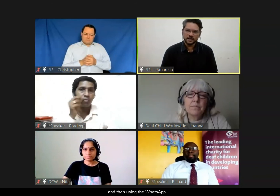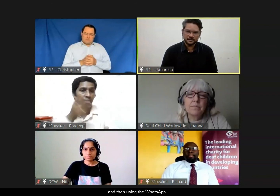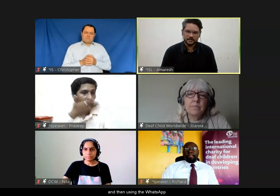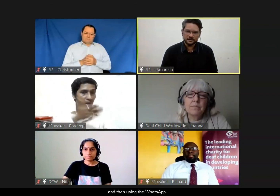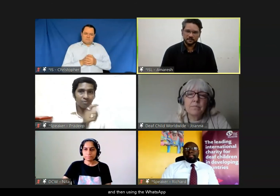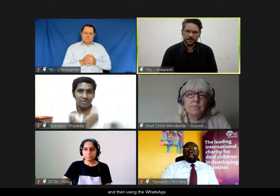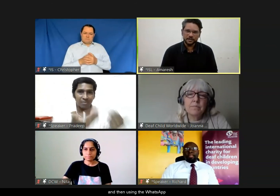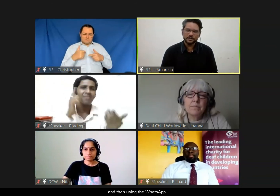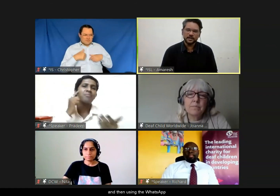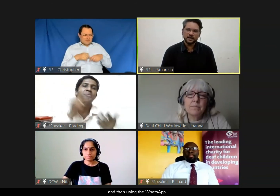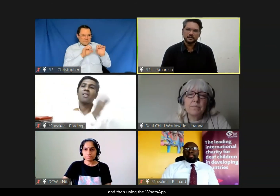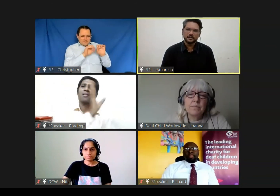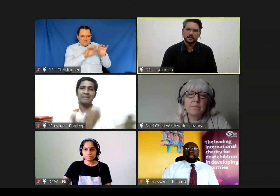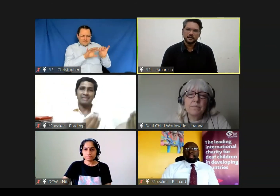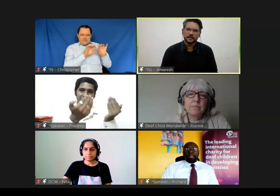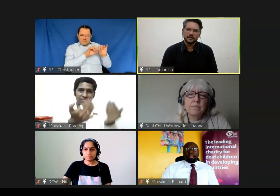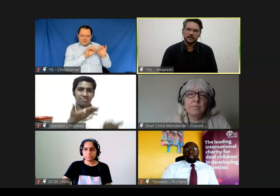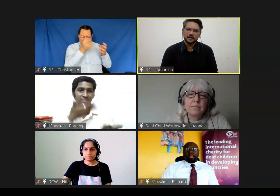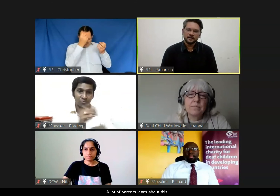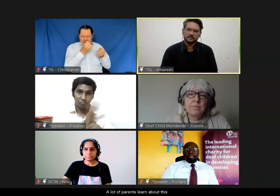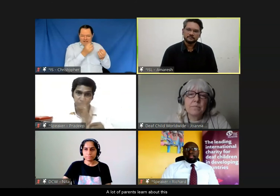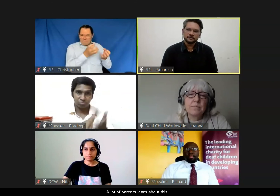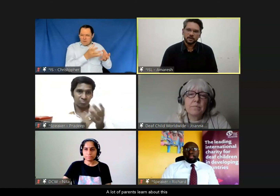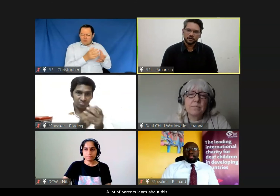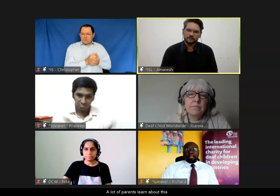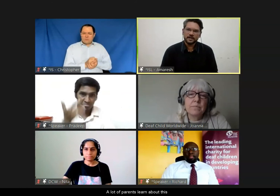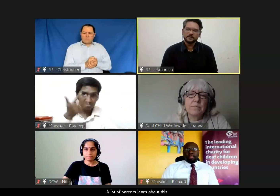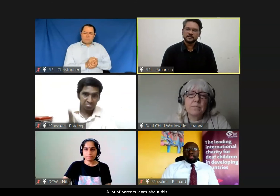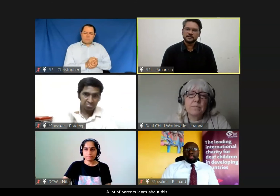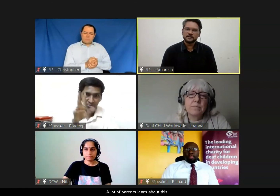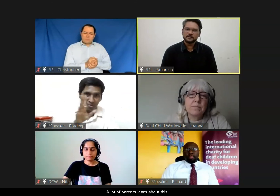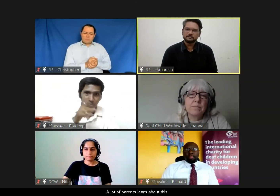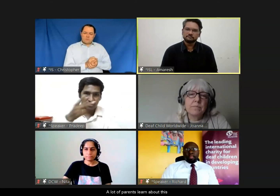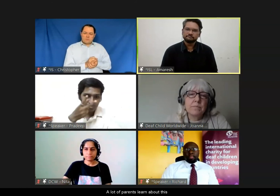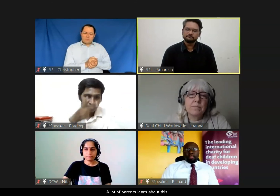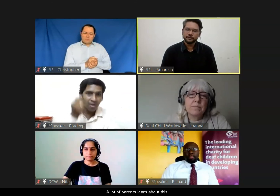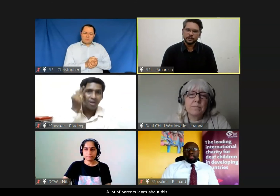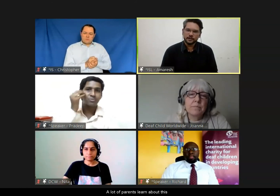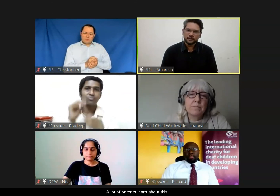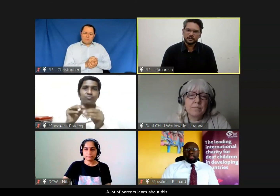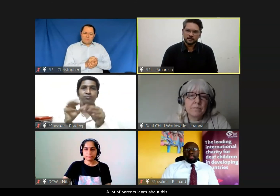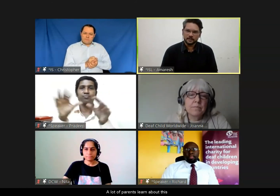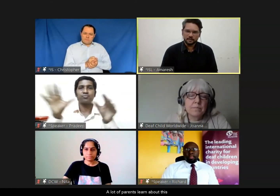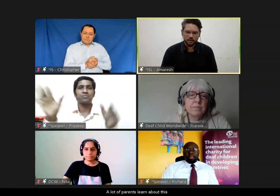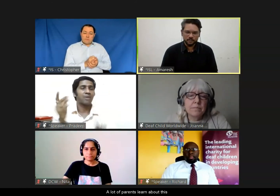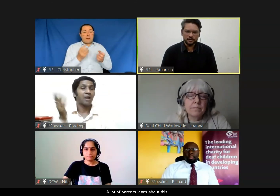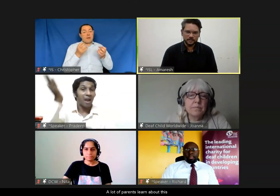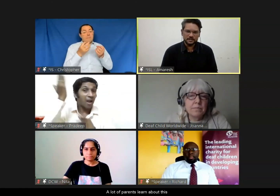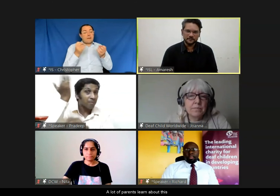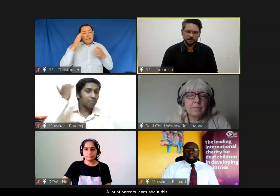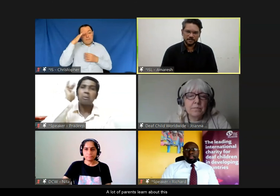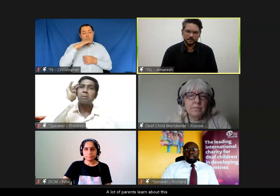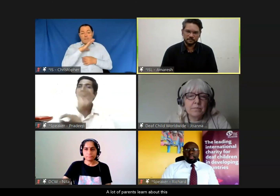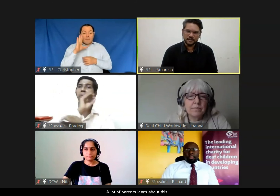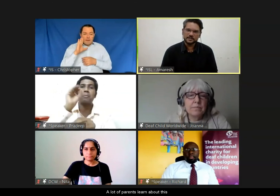actually disseminated this information. And a lot of parents, they learned about